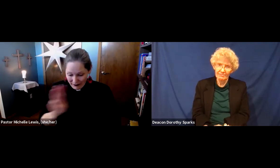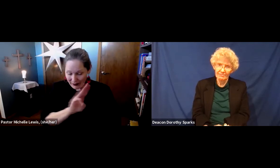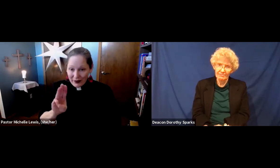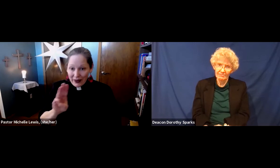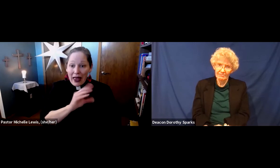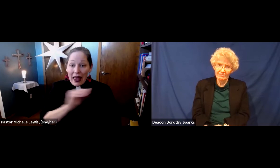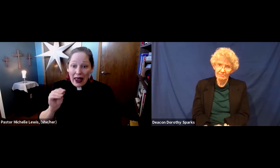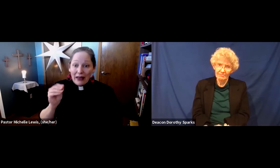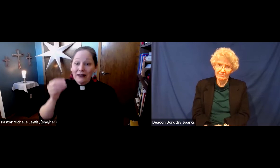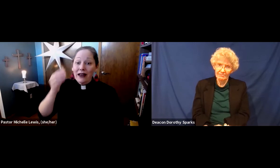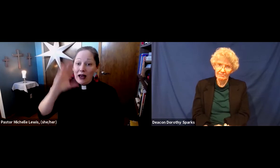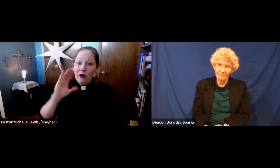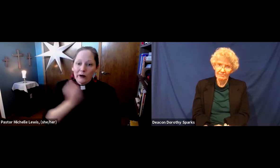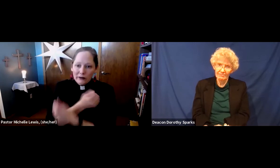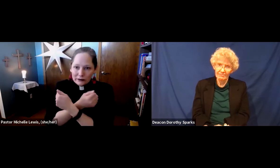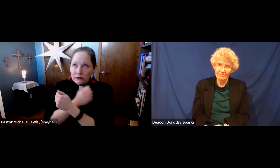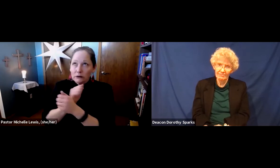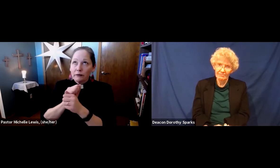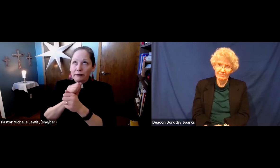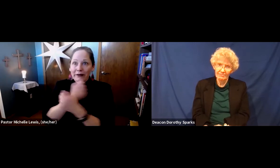and our light and salvation.